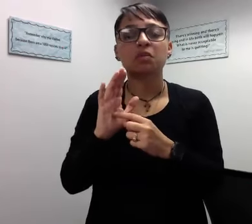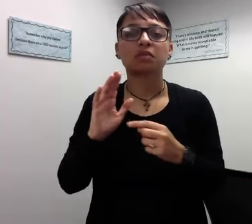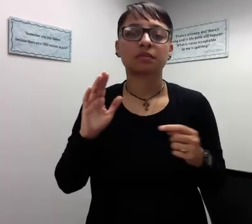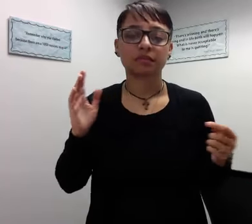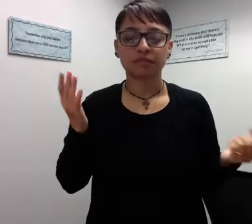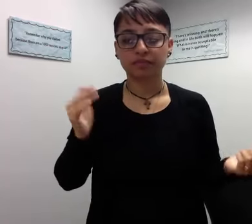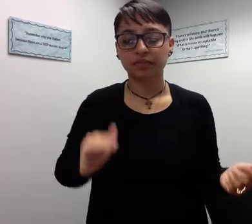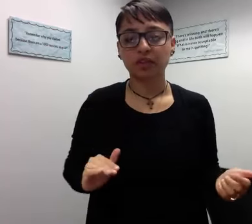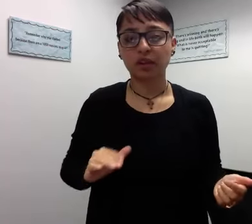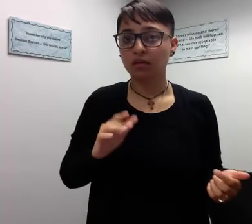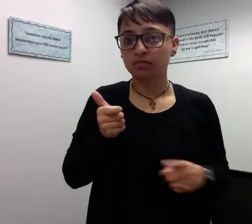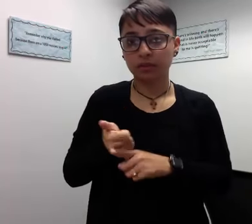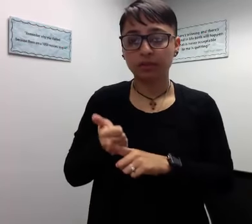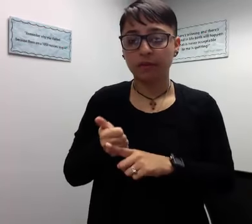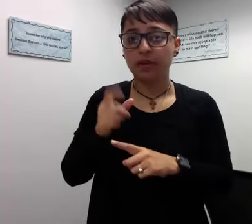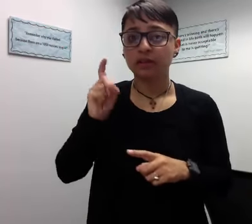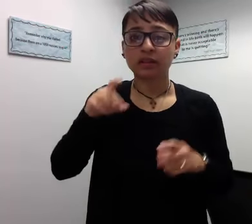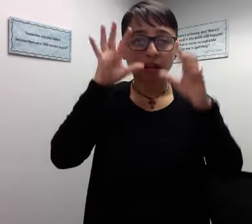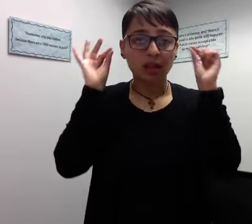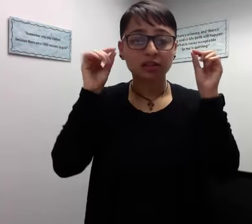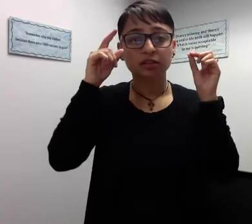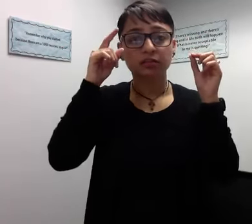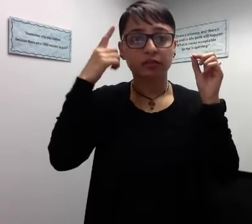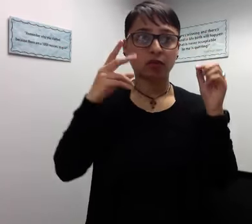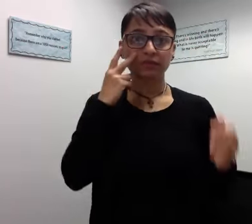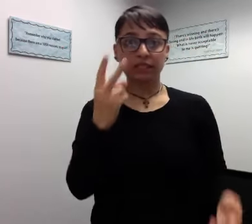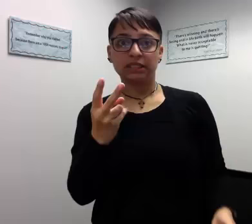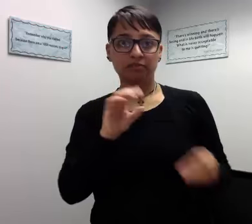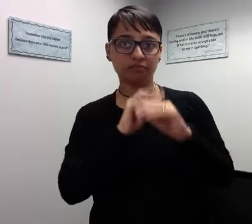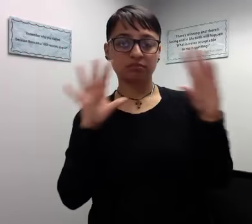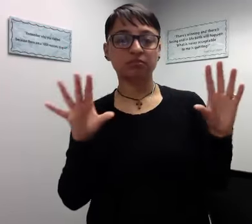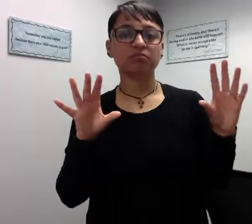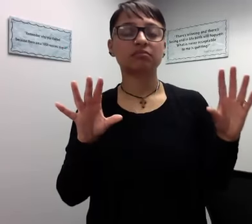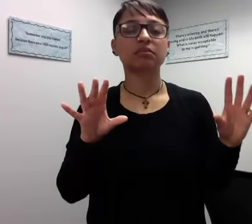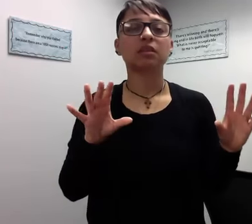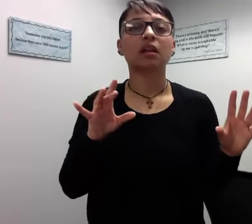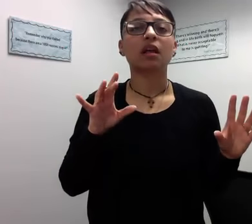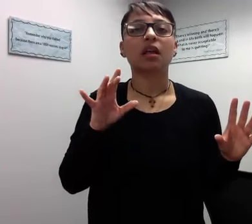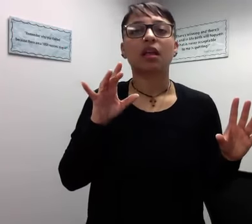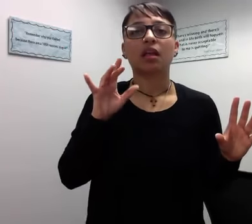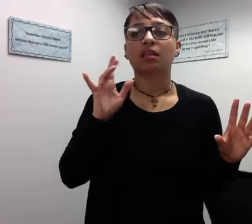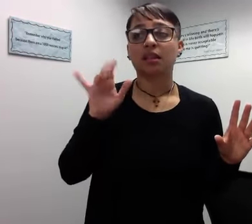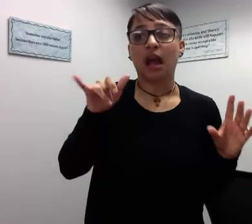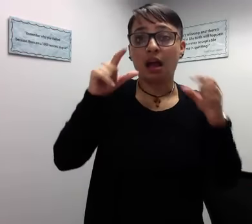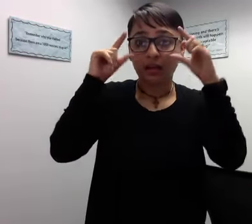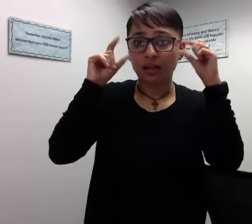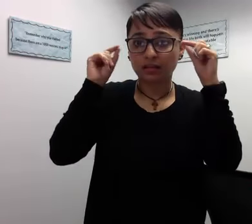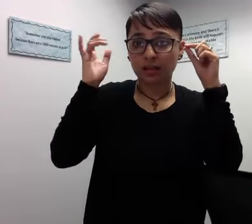eyeglasses to see, those eyeglasses are an accommodation to help him see better.